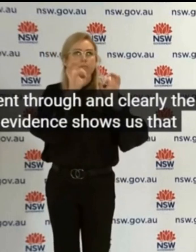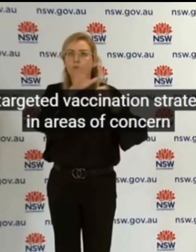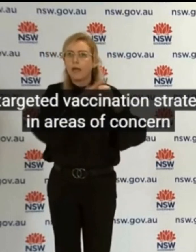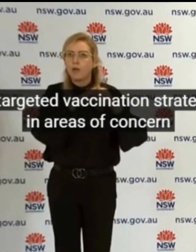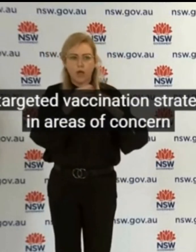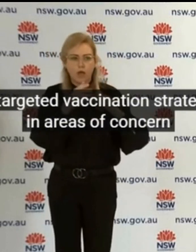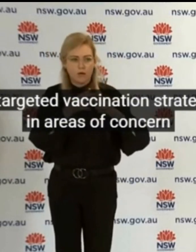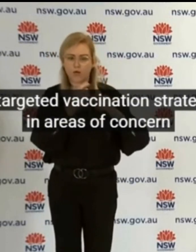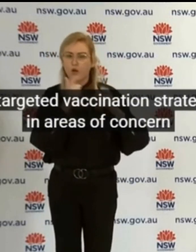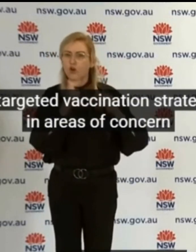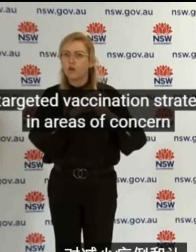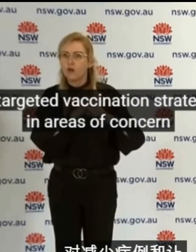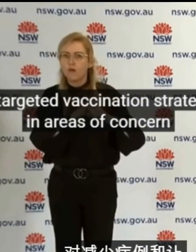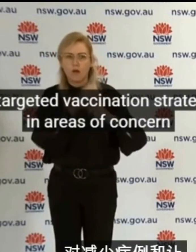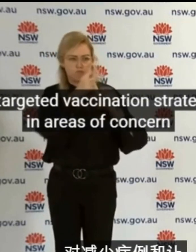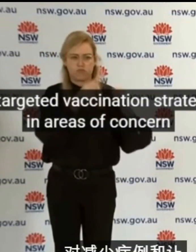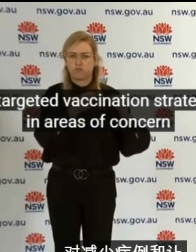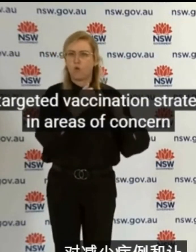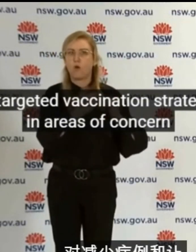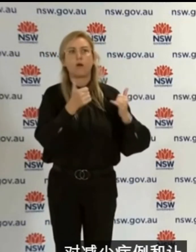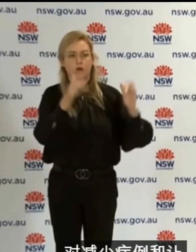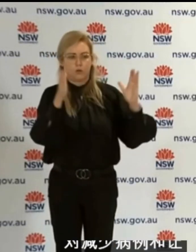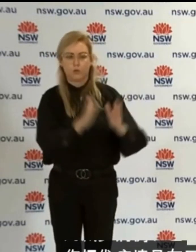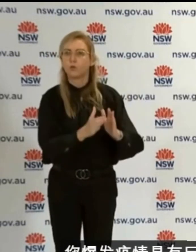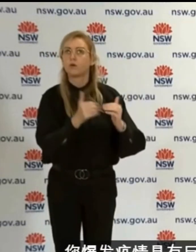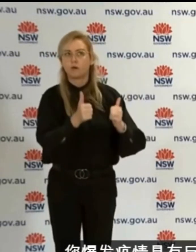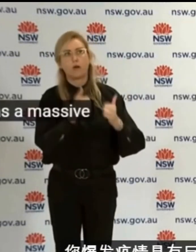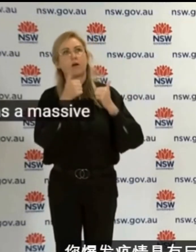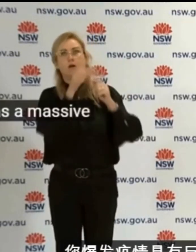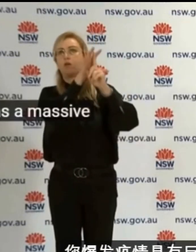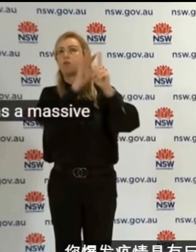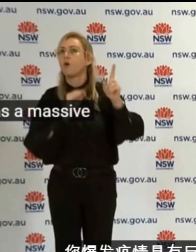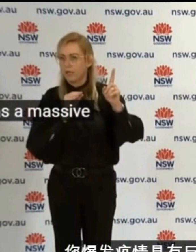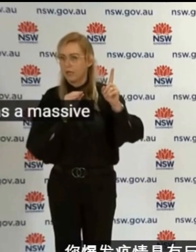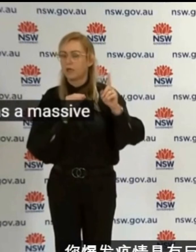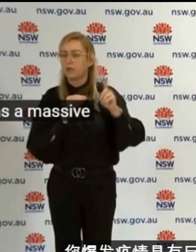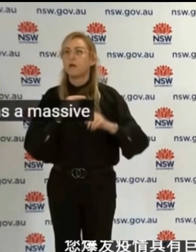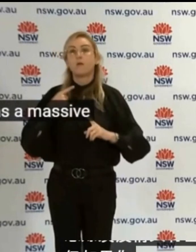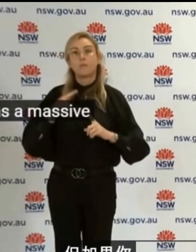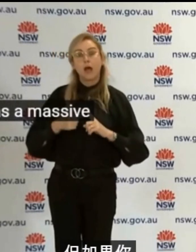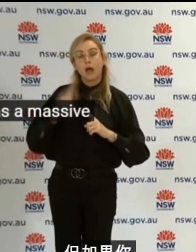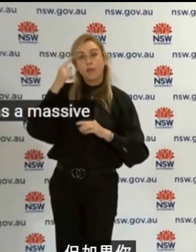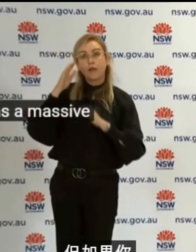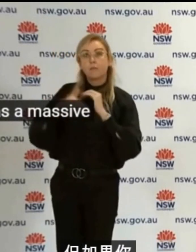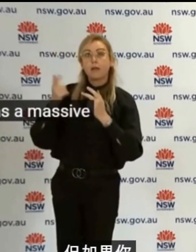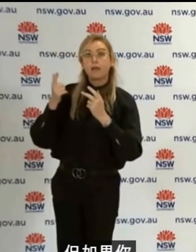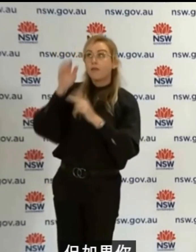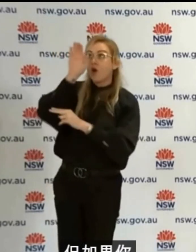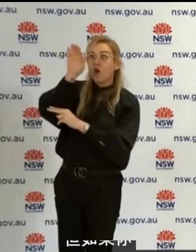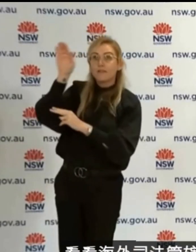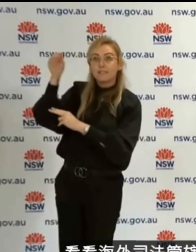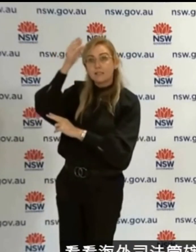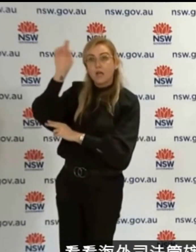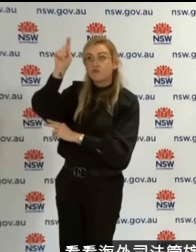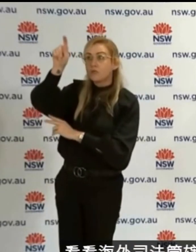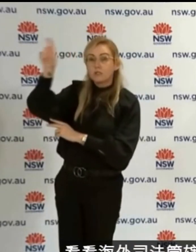on reducing cases and allowing you to get outbreaks under control, but also what life can look like. If you look at overseas jurisdictions, ones,